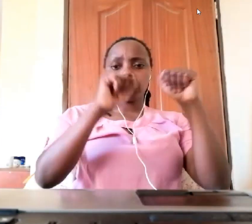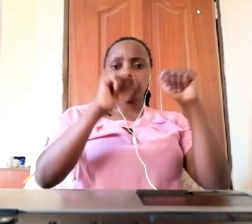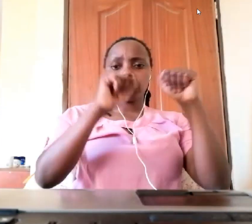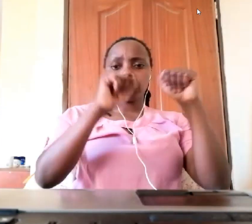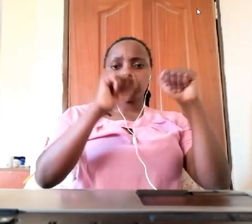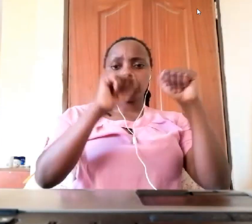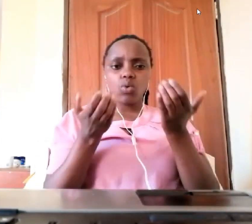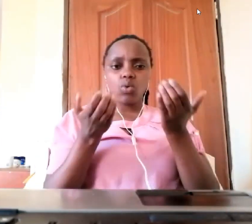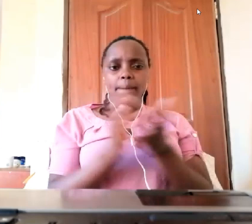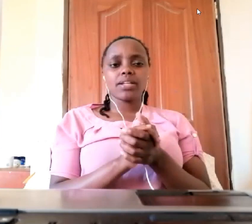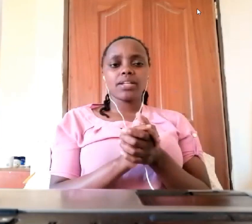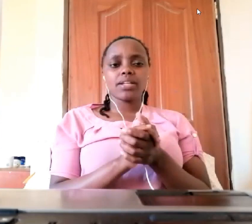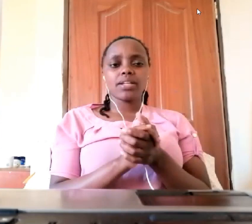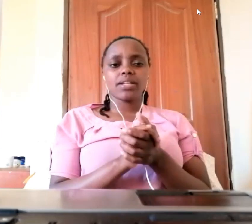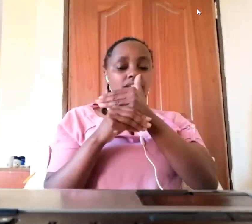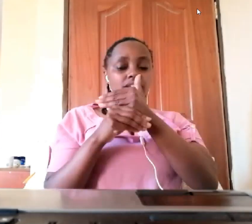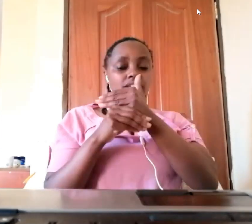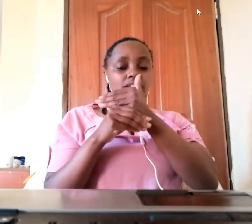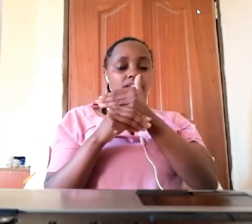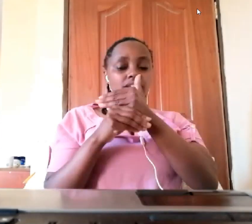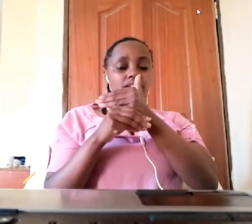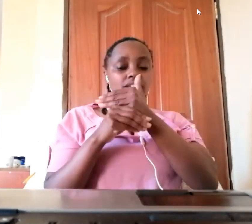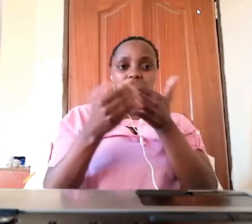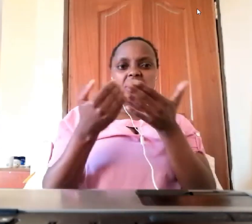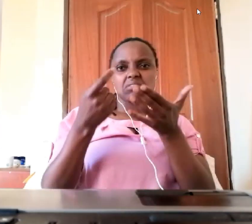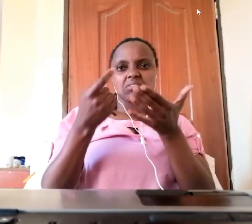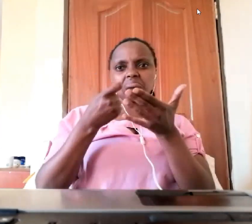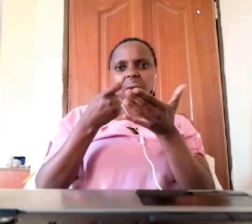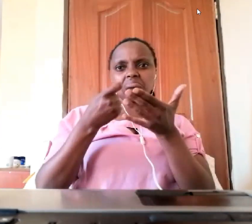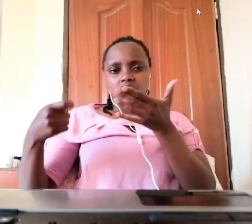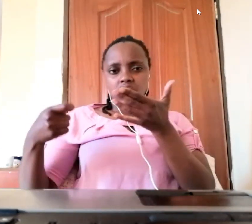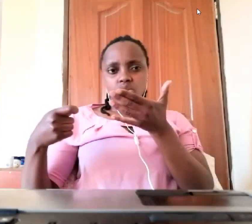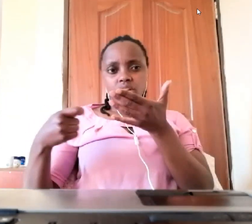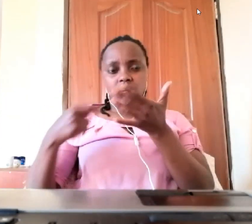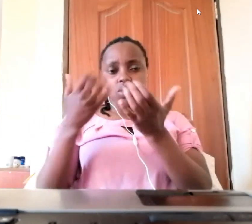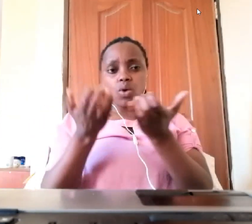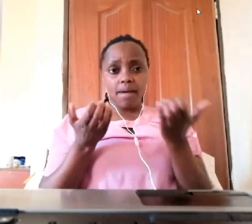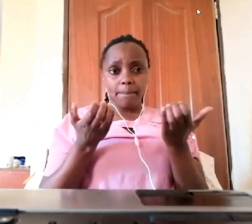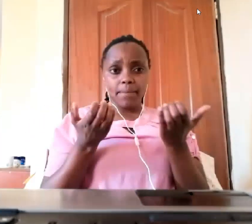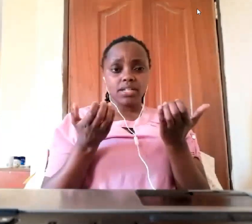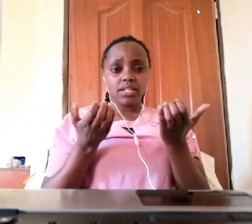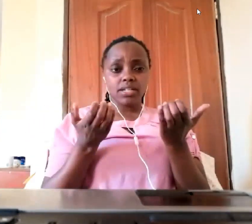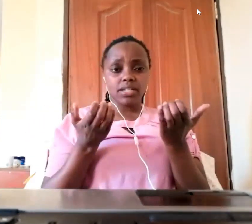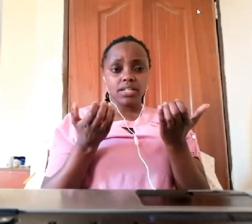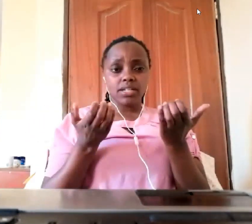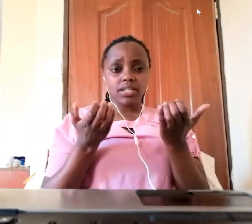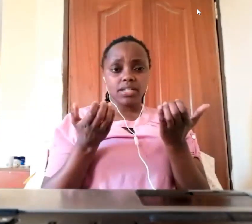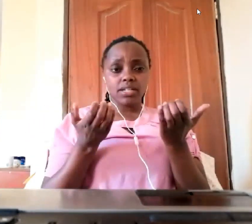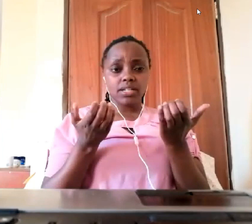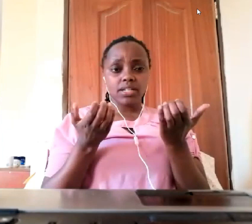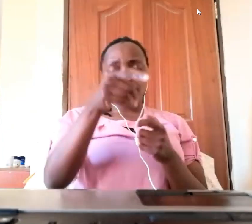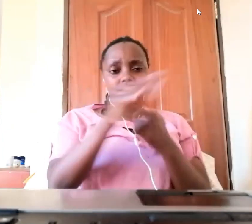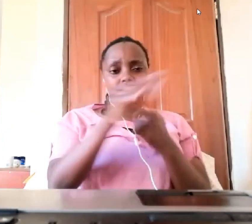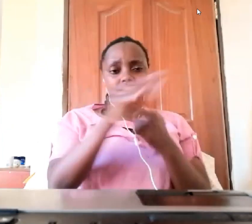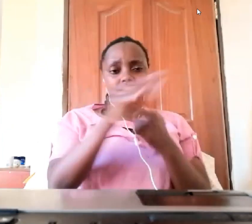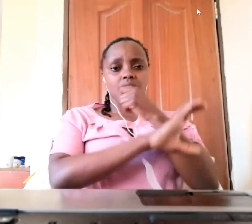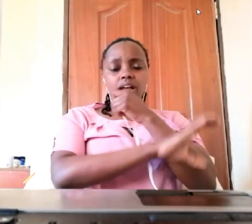with those requirements. So in addition to the signatory requirements, in case that particular country do